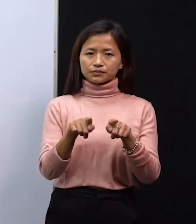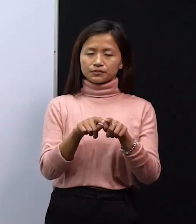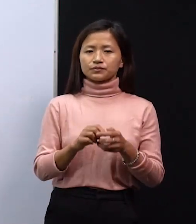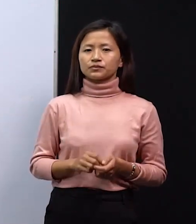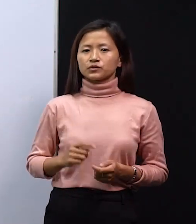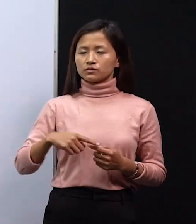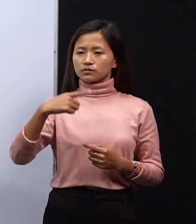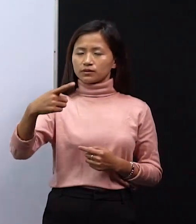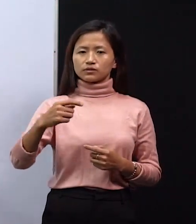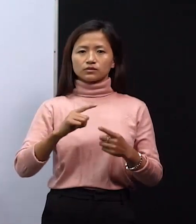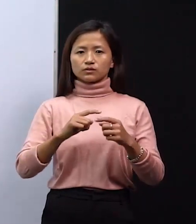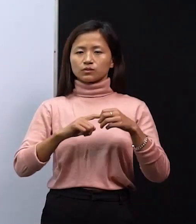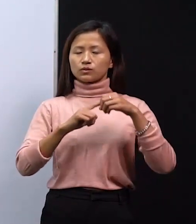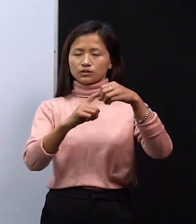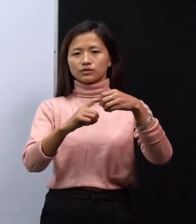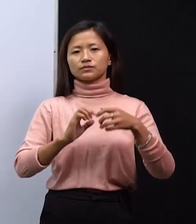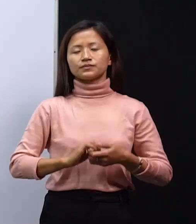look at the next question.